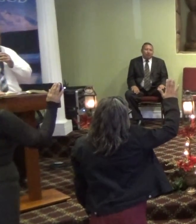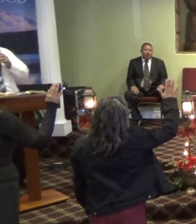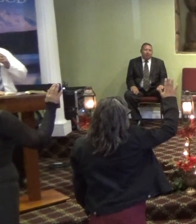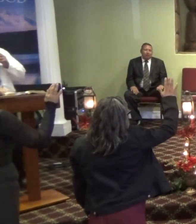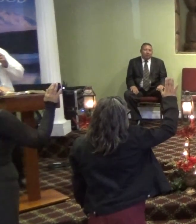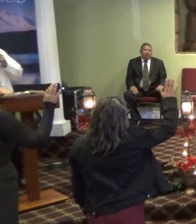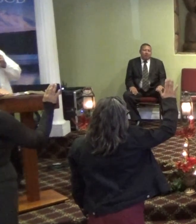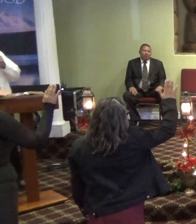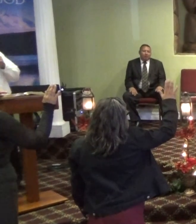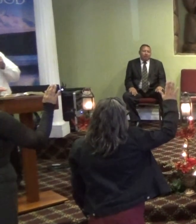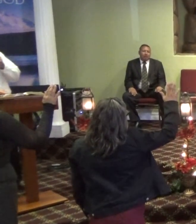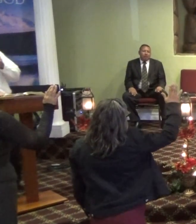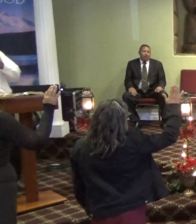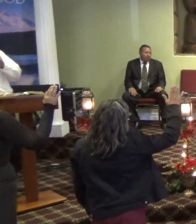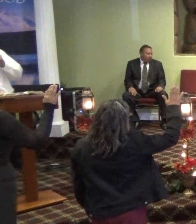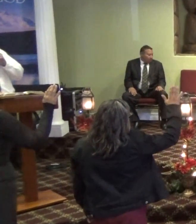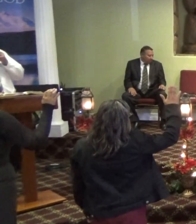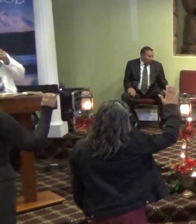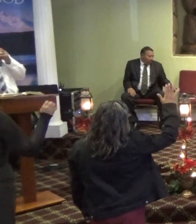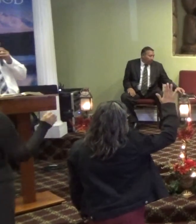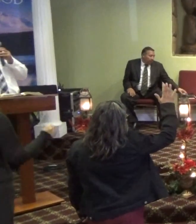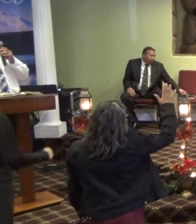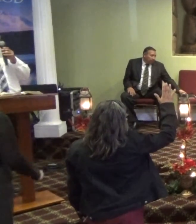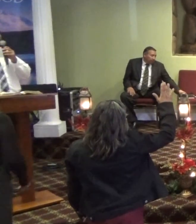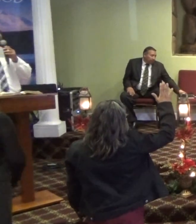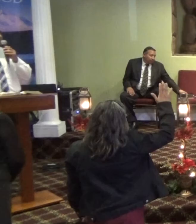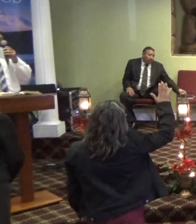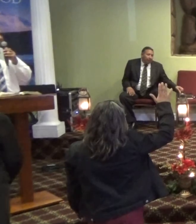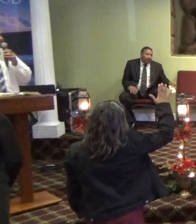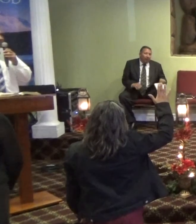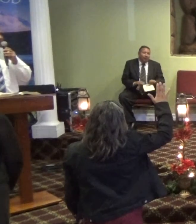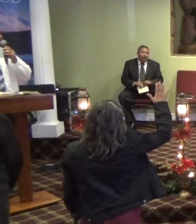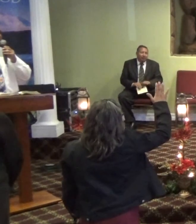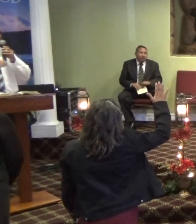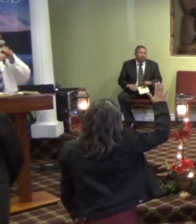los bendiga. God bless you. ¿Qué deseamos para ellos? Pueden